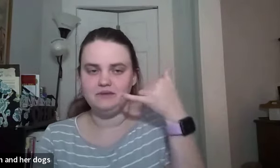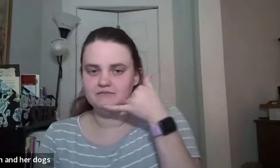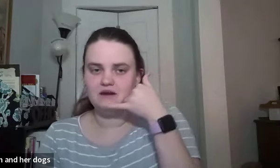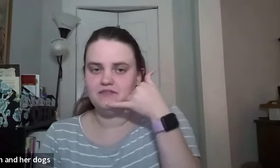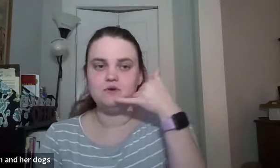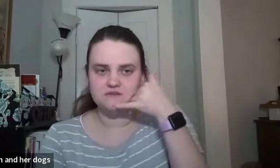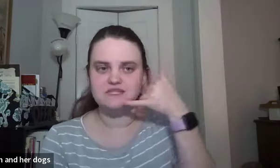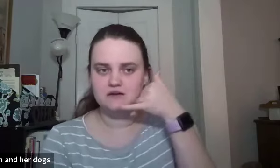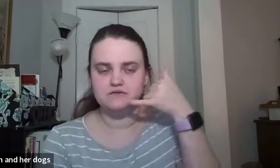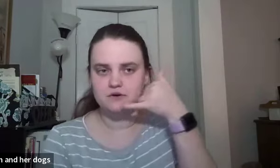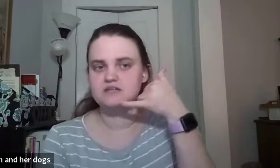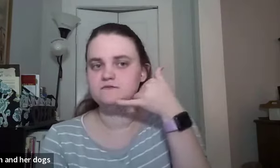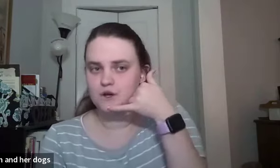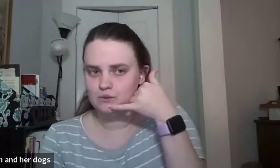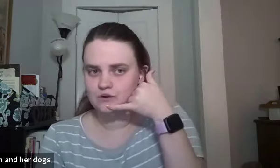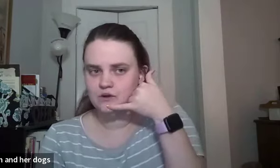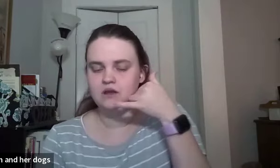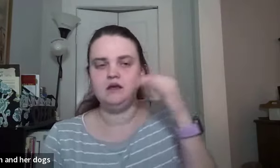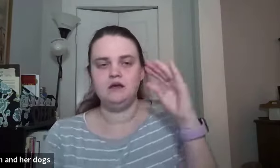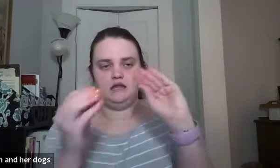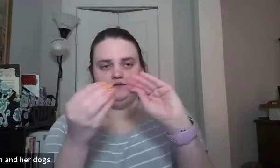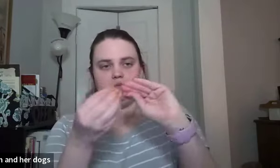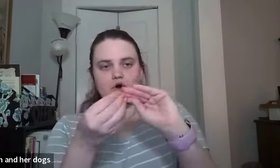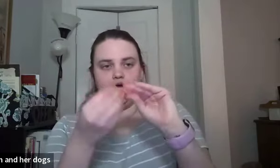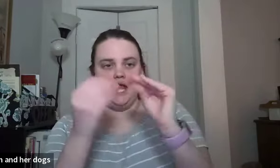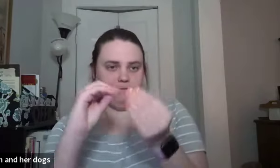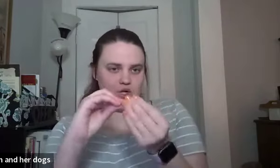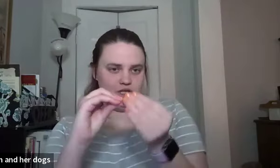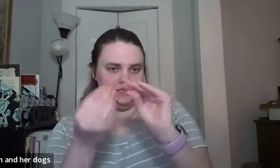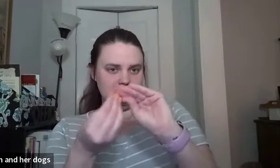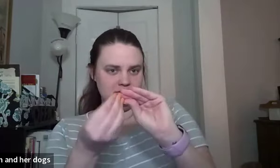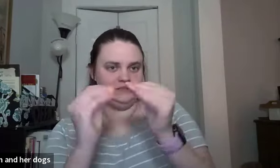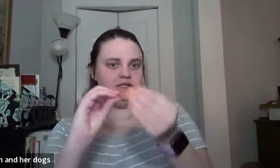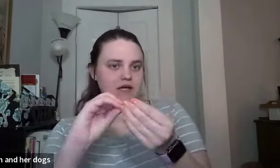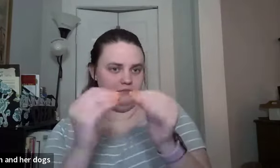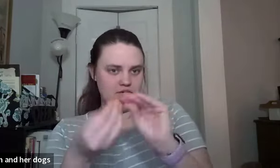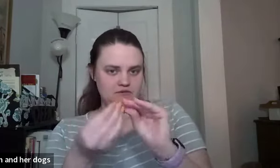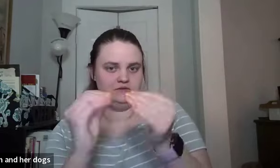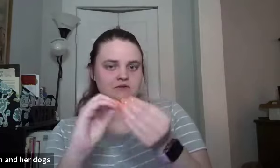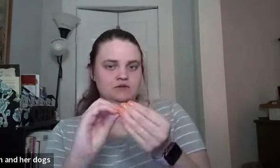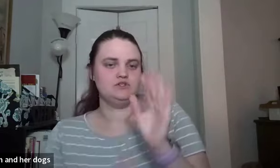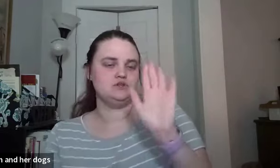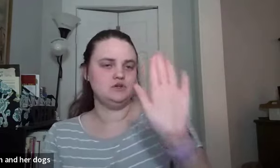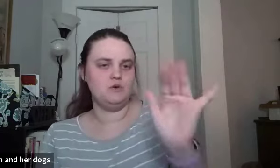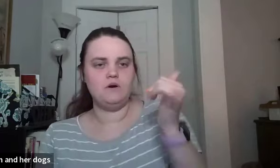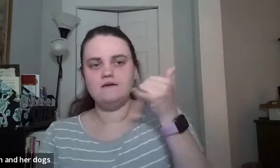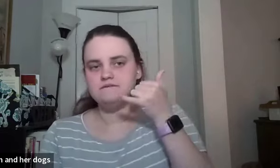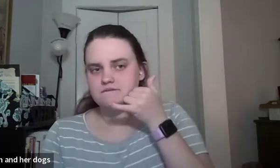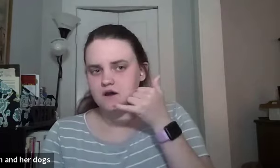I think most of us think of a phone as phone. And if you remember our number, number. So your